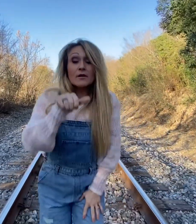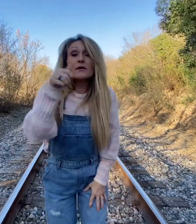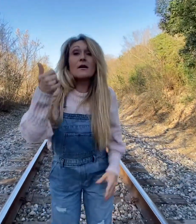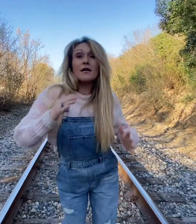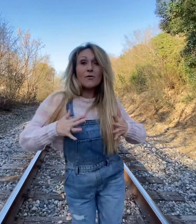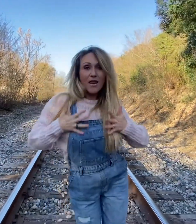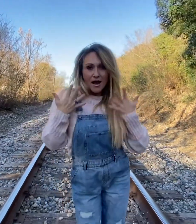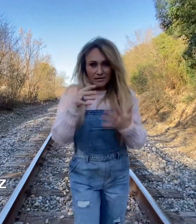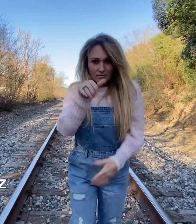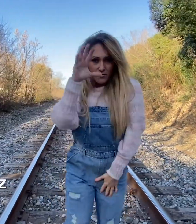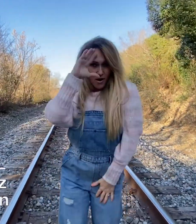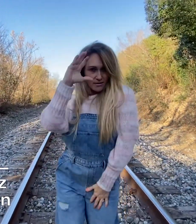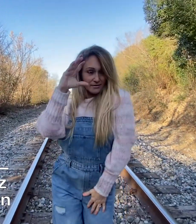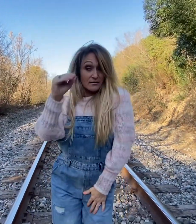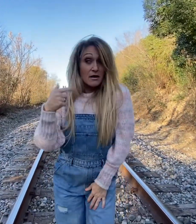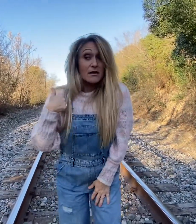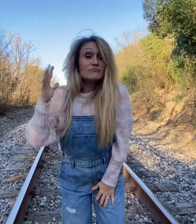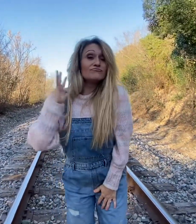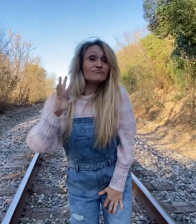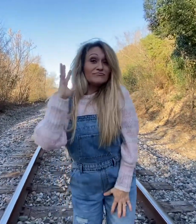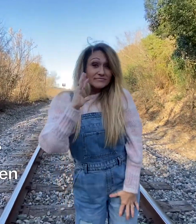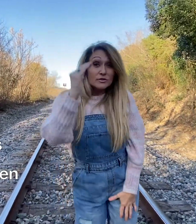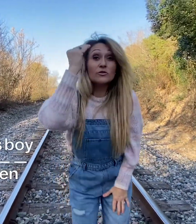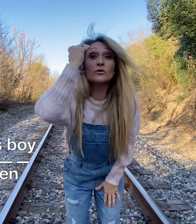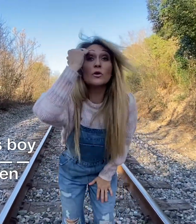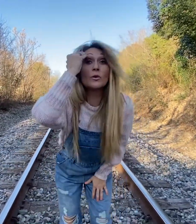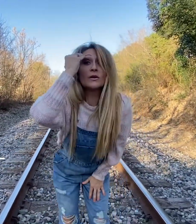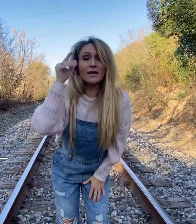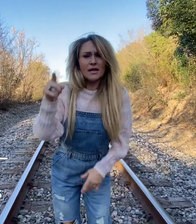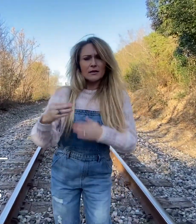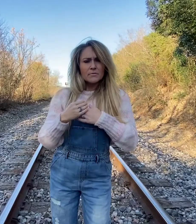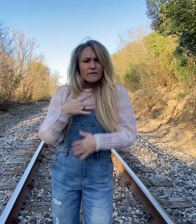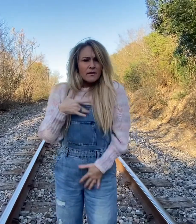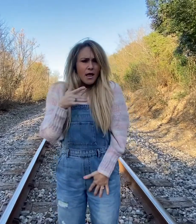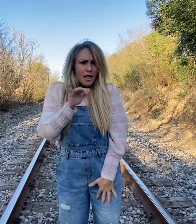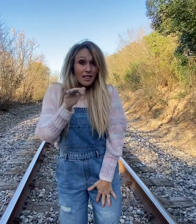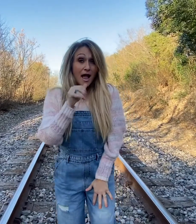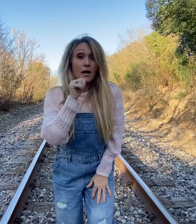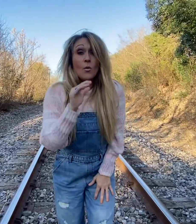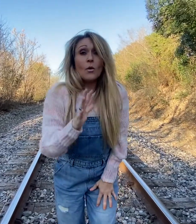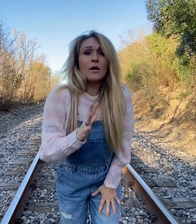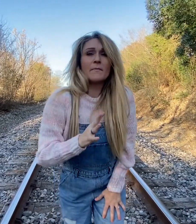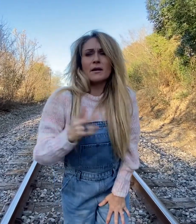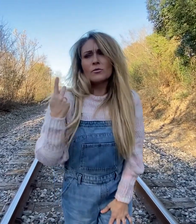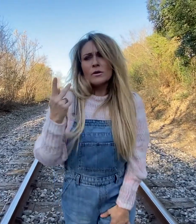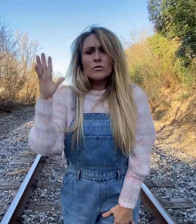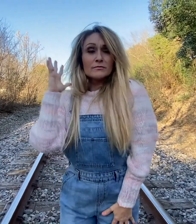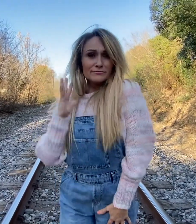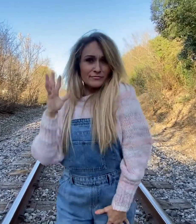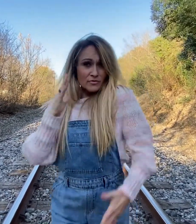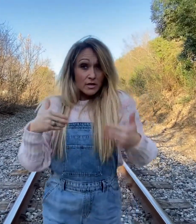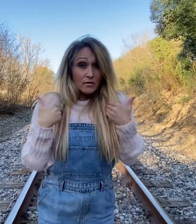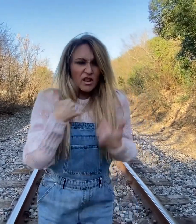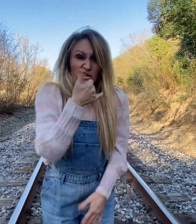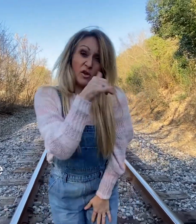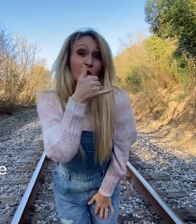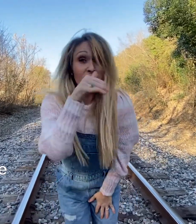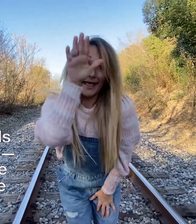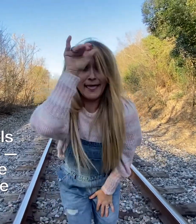In a whole other life, there was this boy that I knew. He made me feel like a woman. We were young and silly fools.